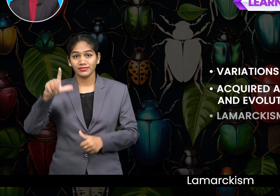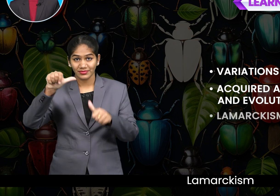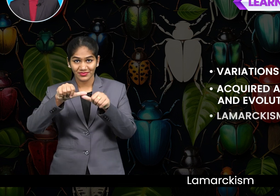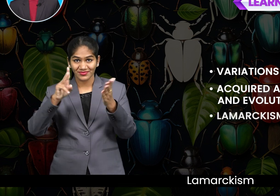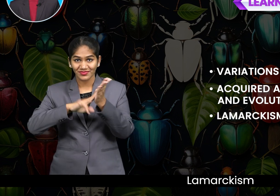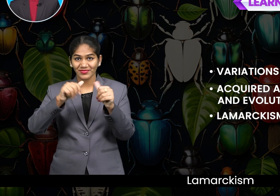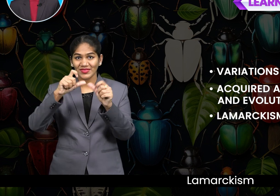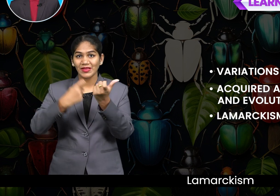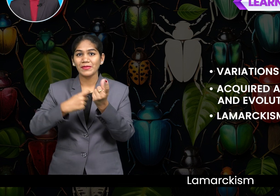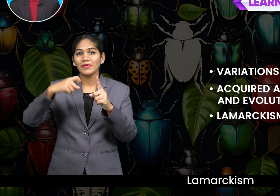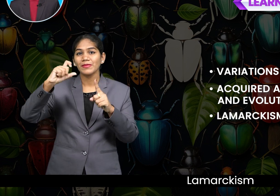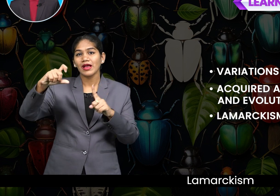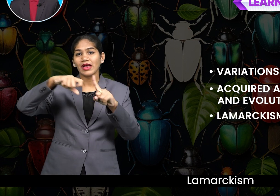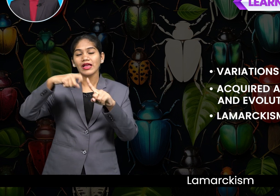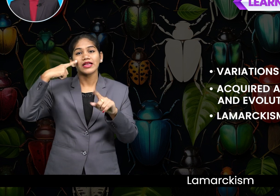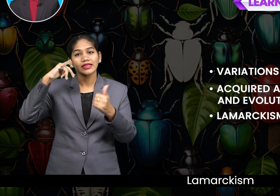Lamarckism.